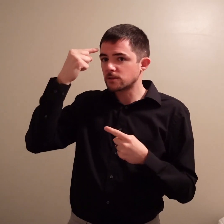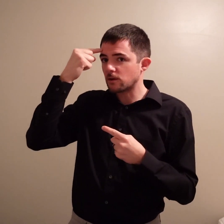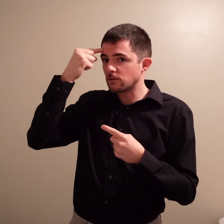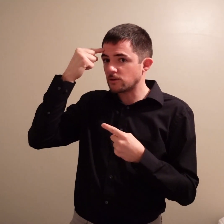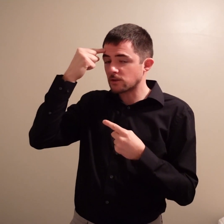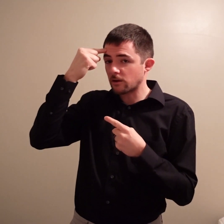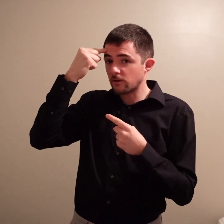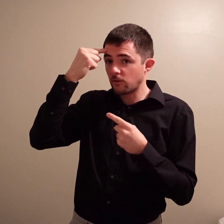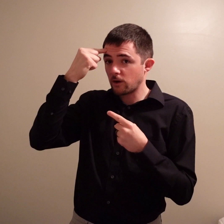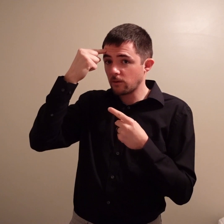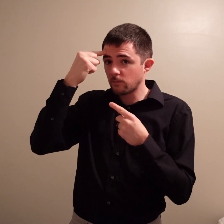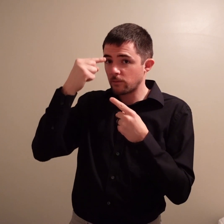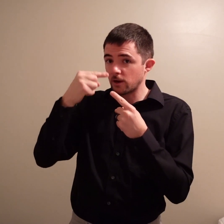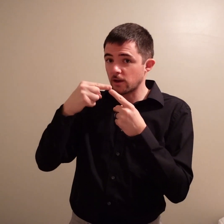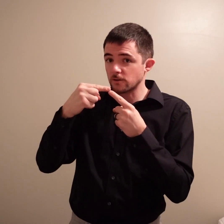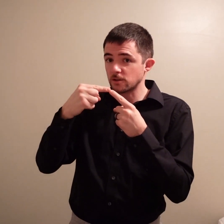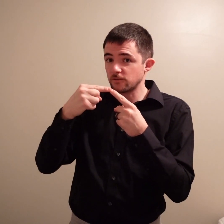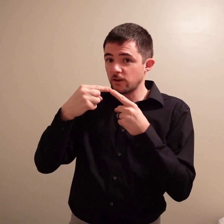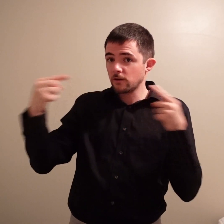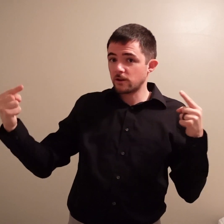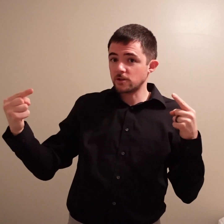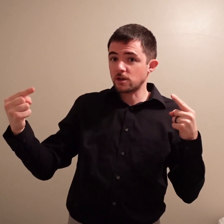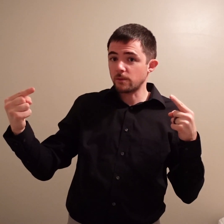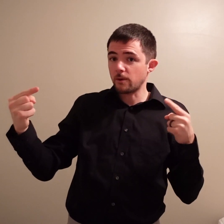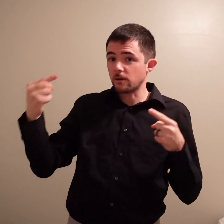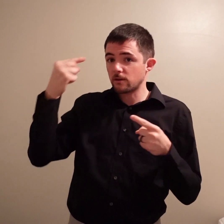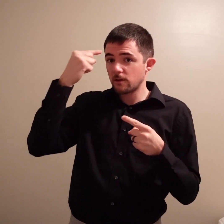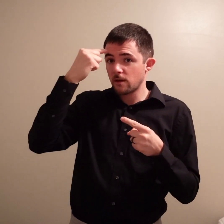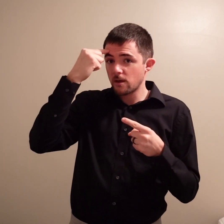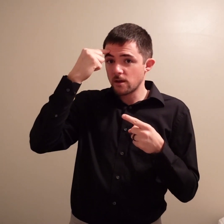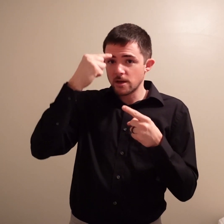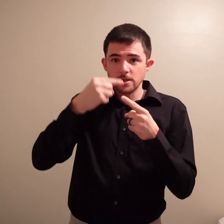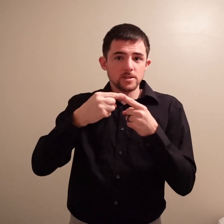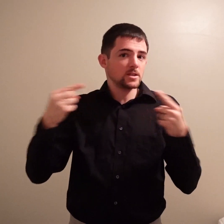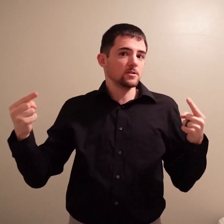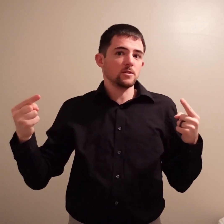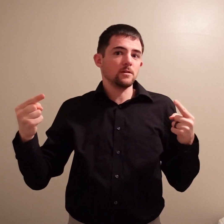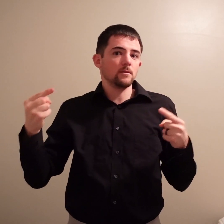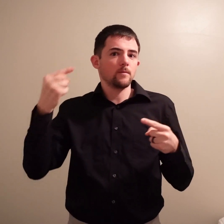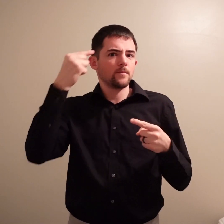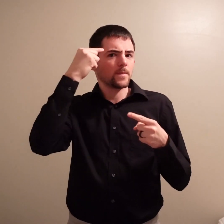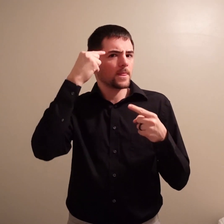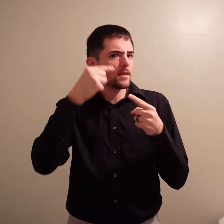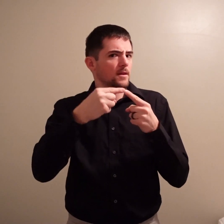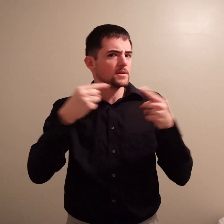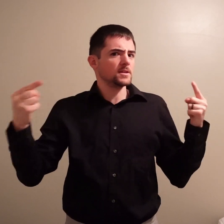So you start at your forehead, bring it down, touch your finger, jump apart. Disagree.